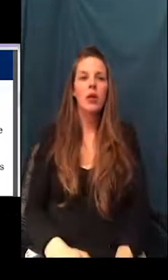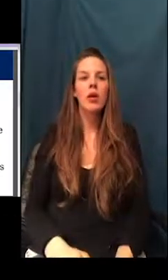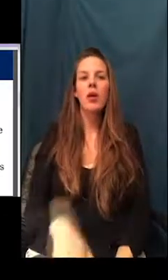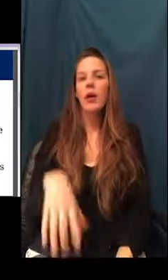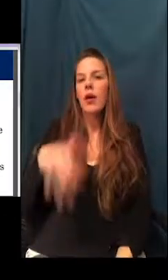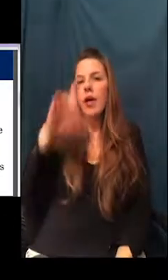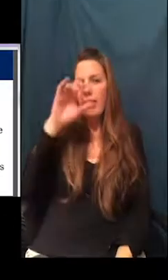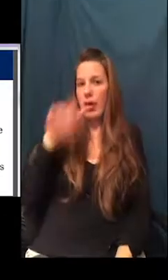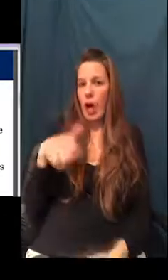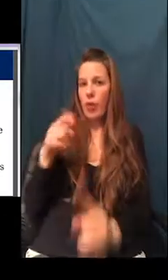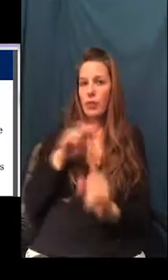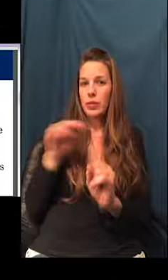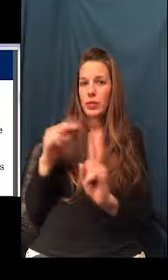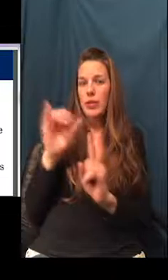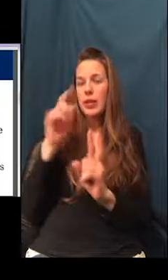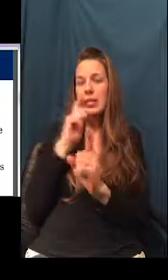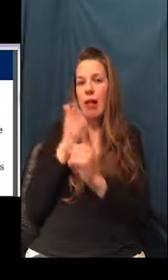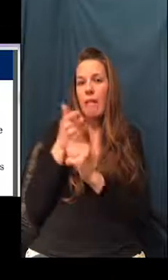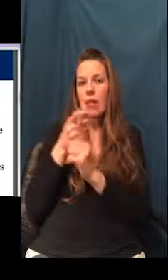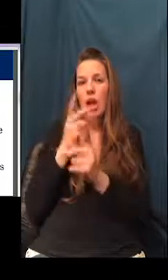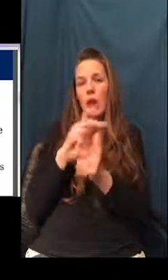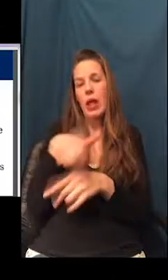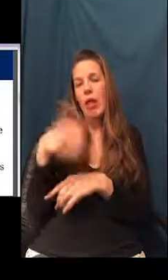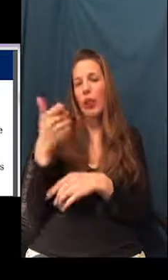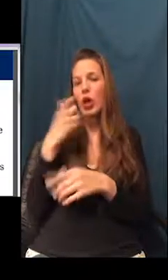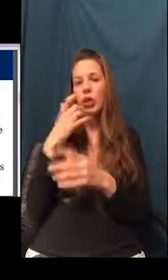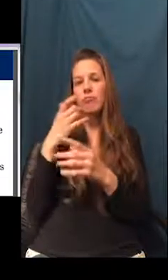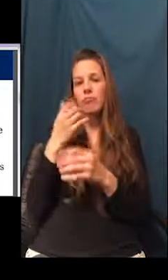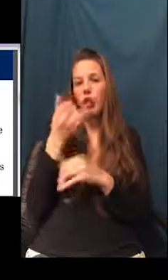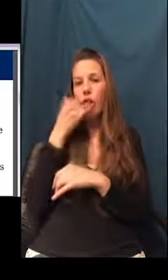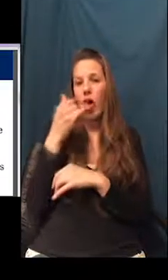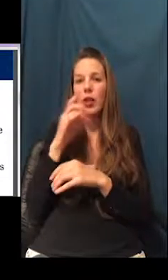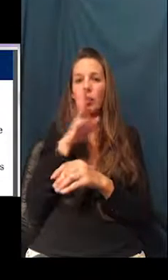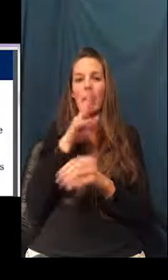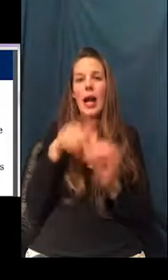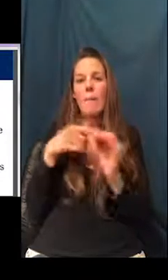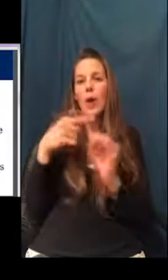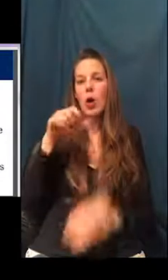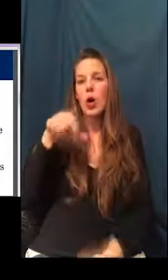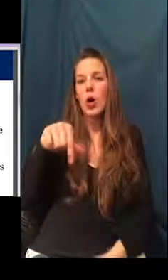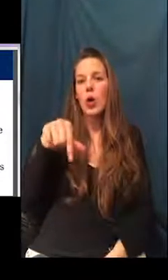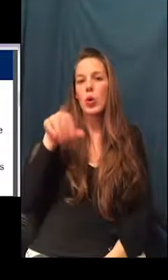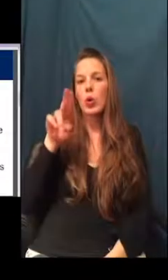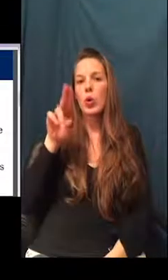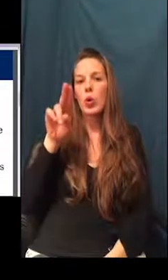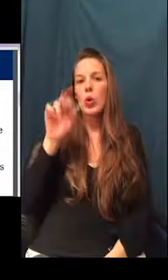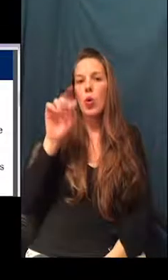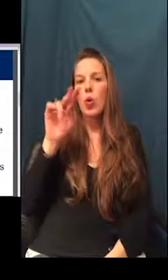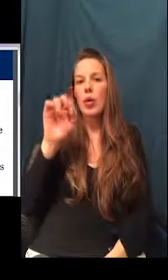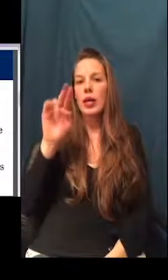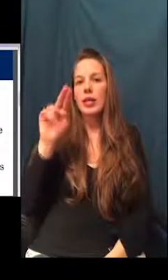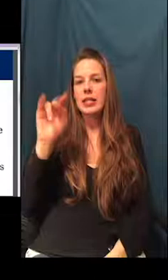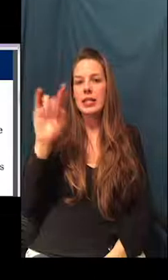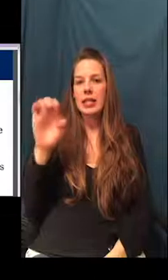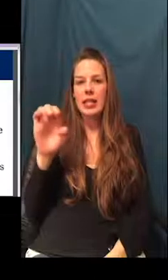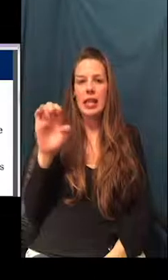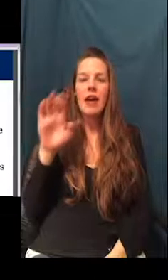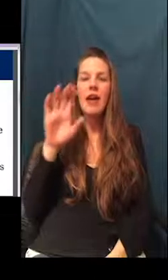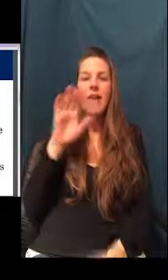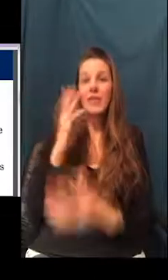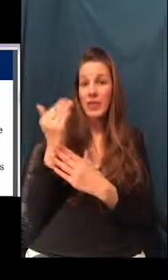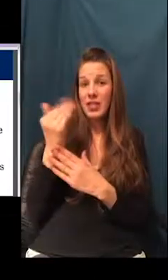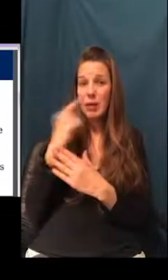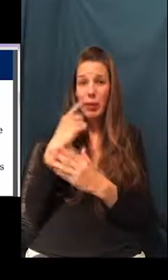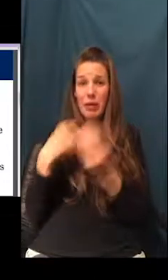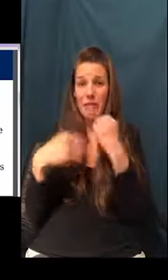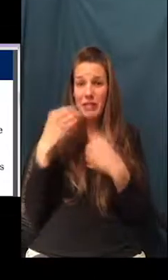I think the other side of that was self-care. I was just on another call and they were talking about the quarantine 15, because we're all keep just kind of feeding